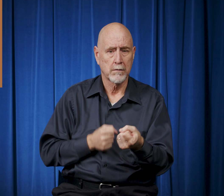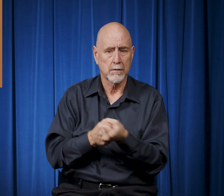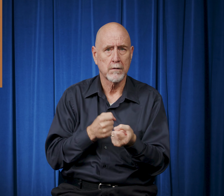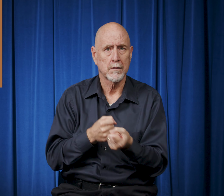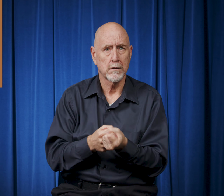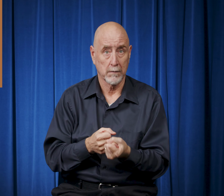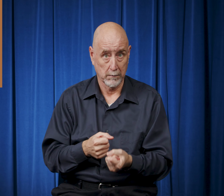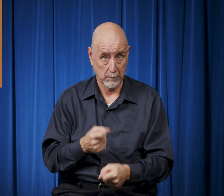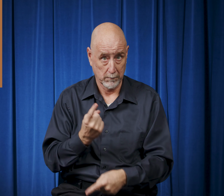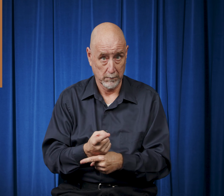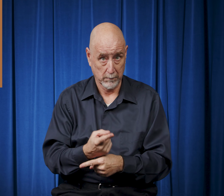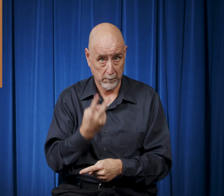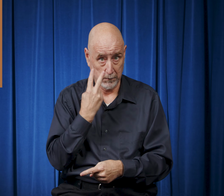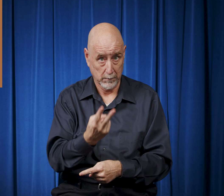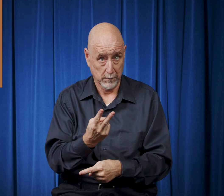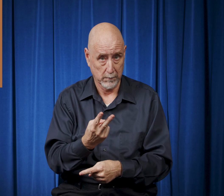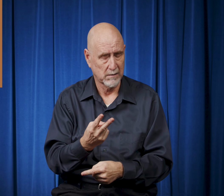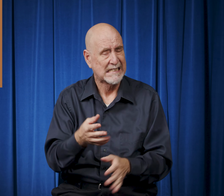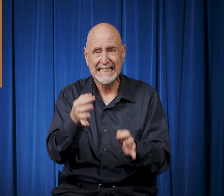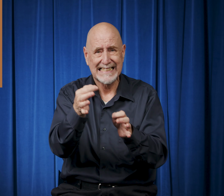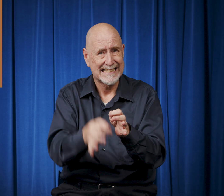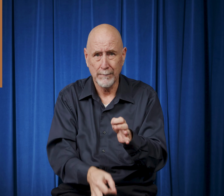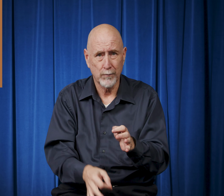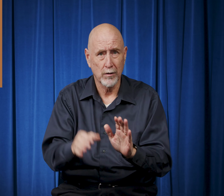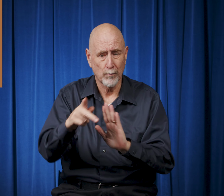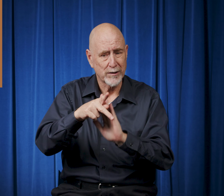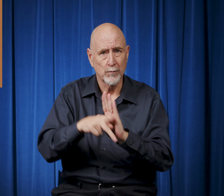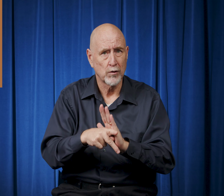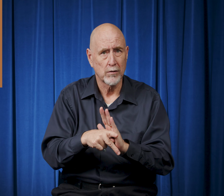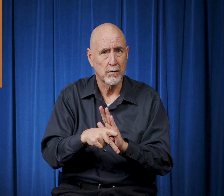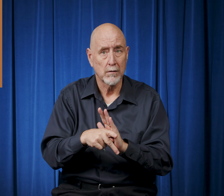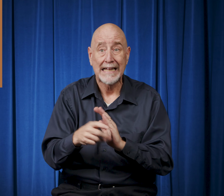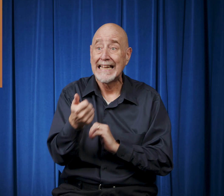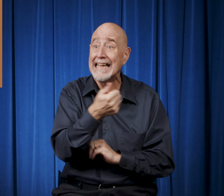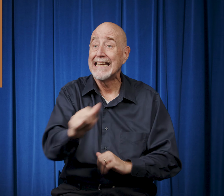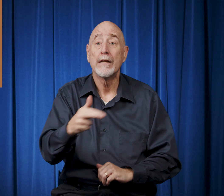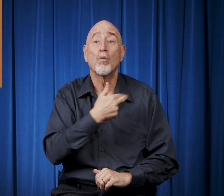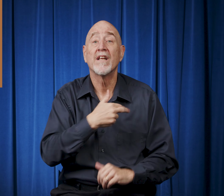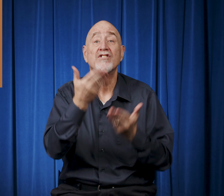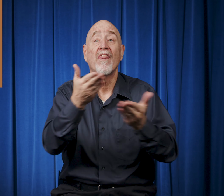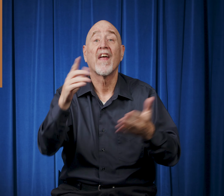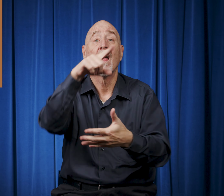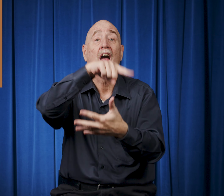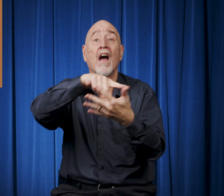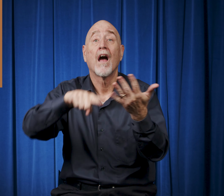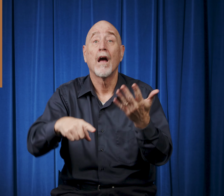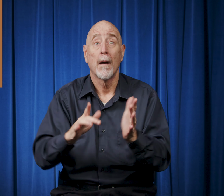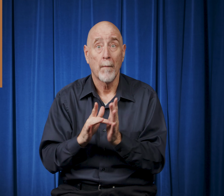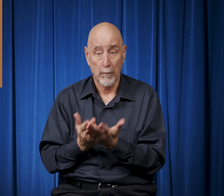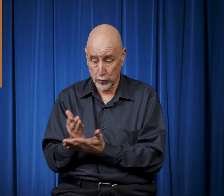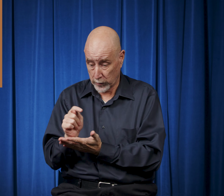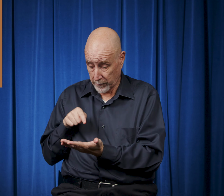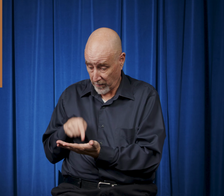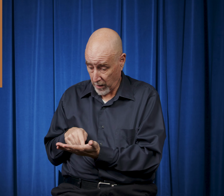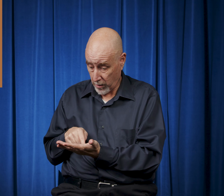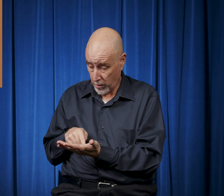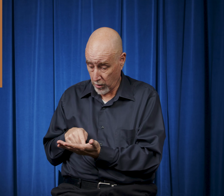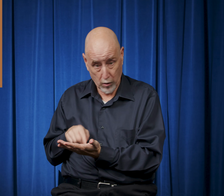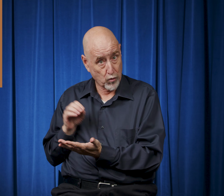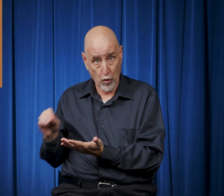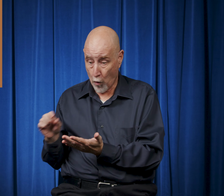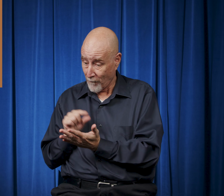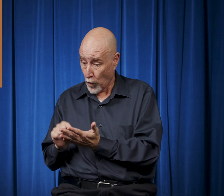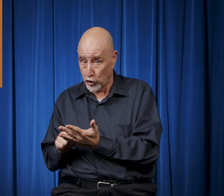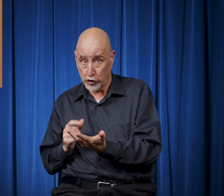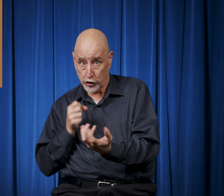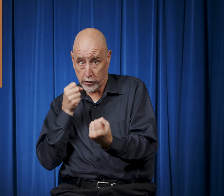Scripture? You see, it's that simple principle that any religious element that is not supported by a book, chapter, and